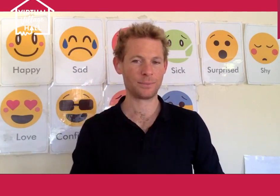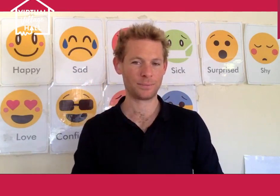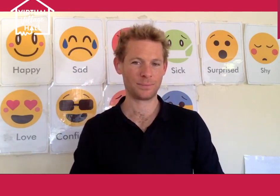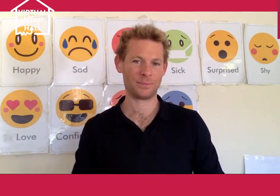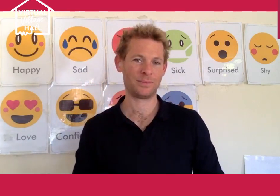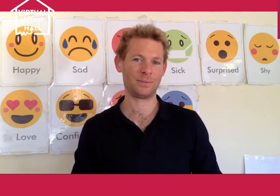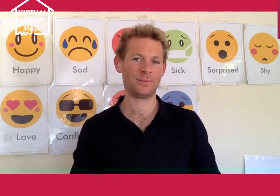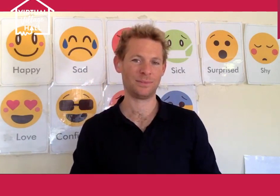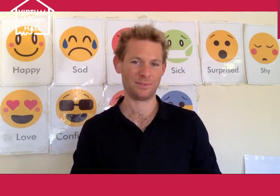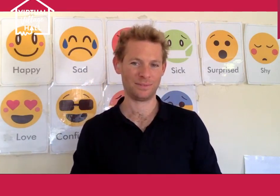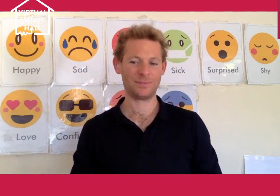So number 7,